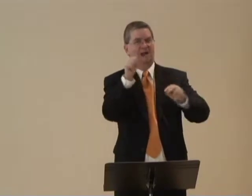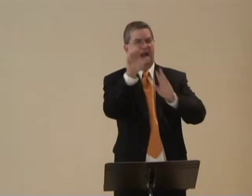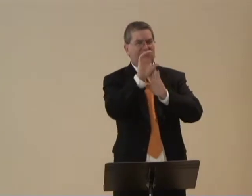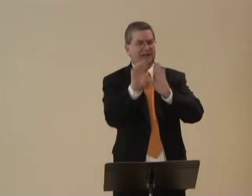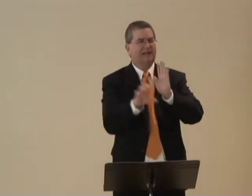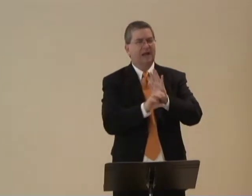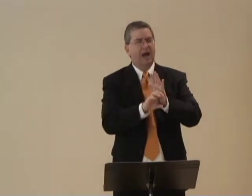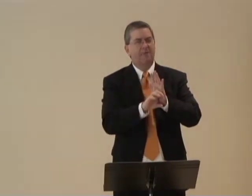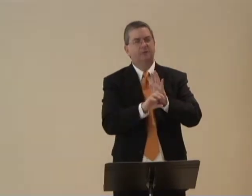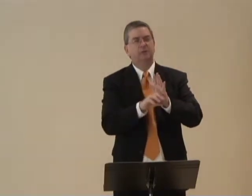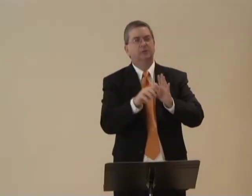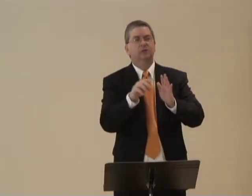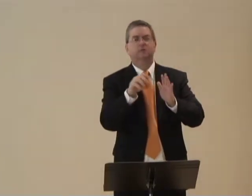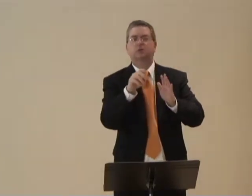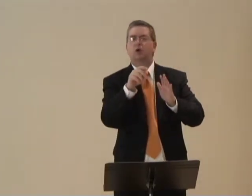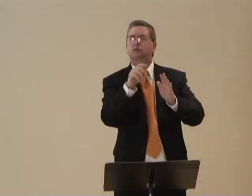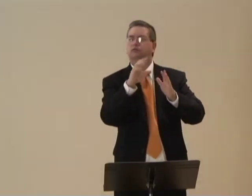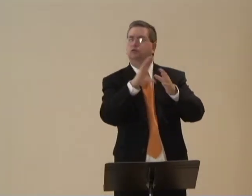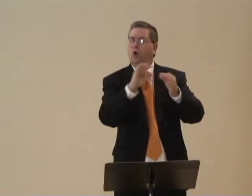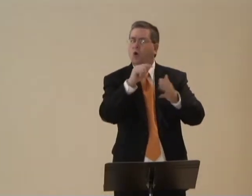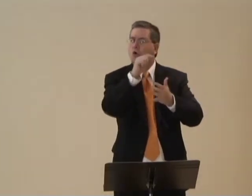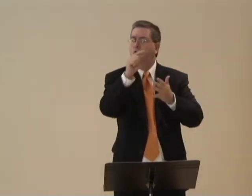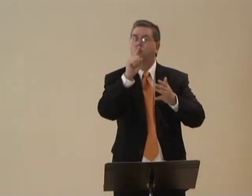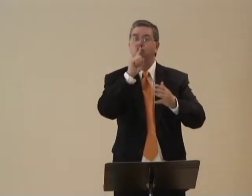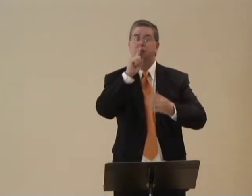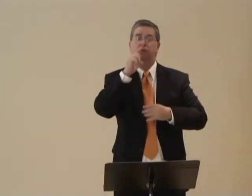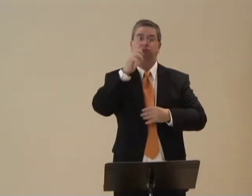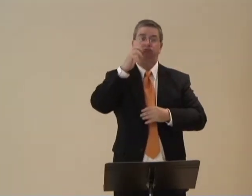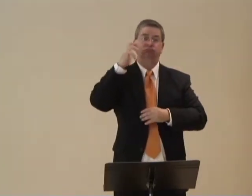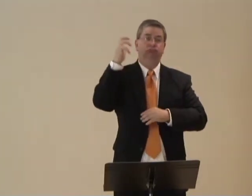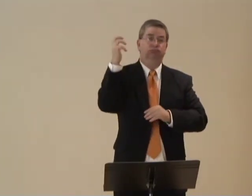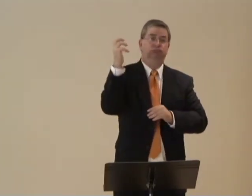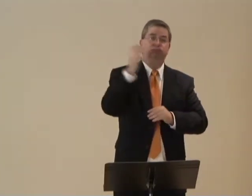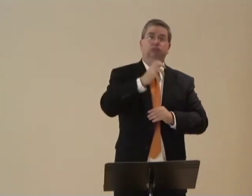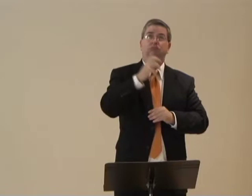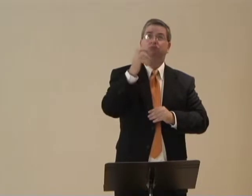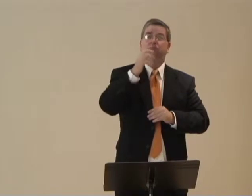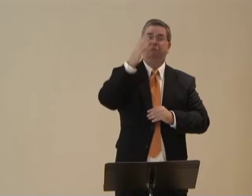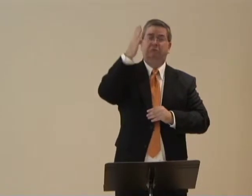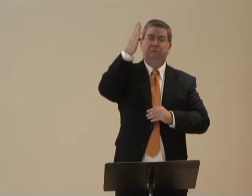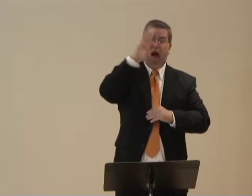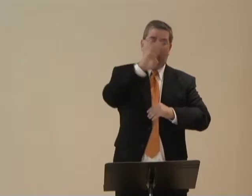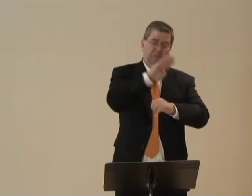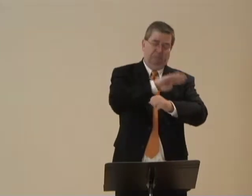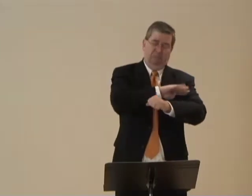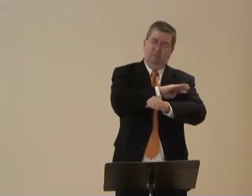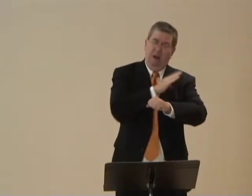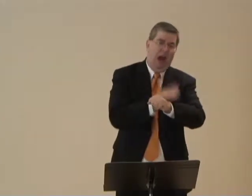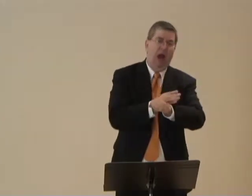And you know, during that time of his travel, he was given the Ten Commandments.